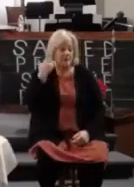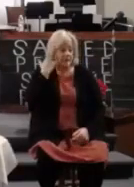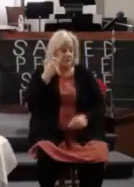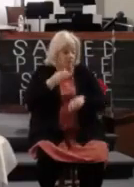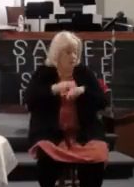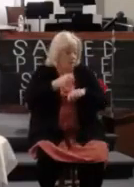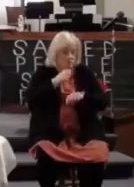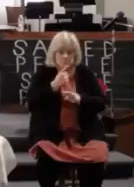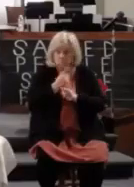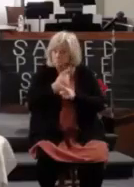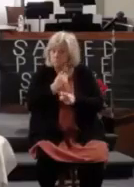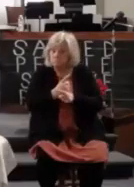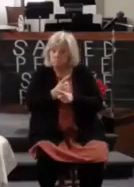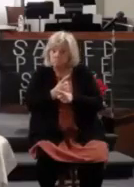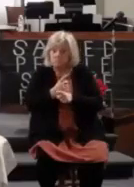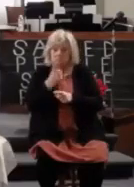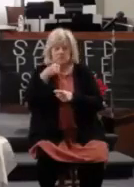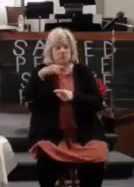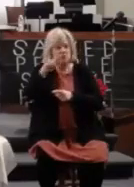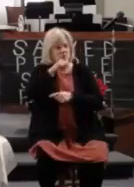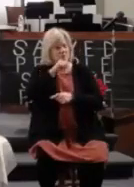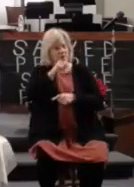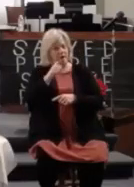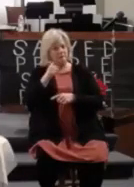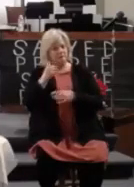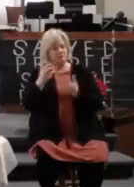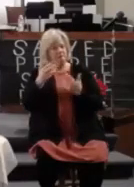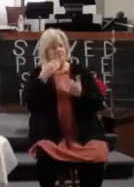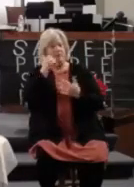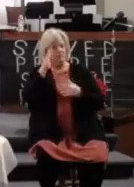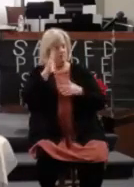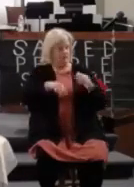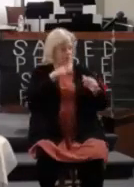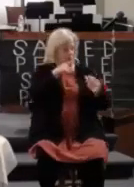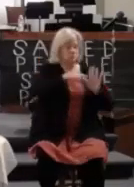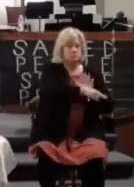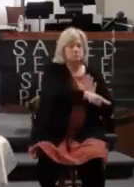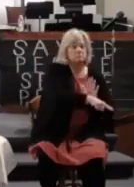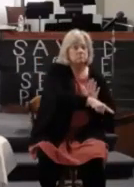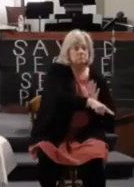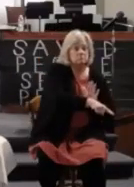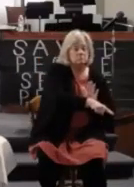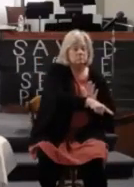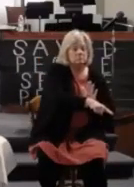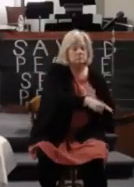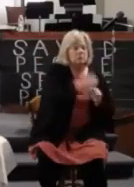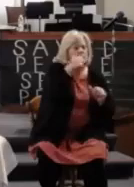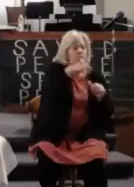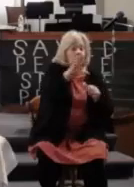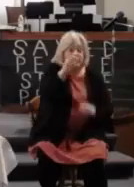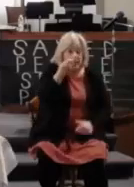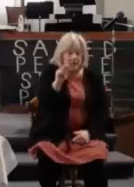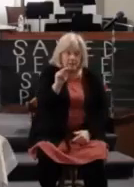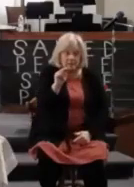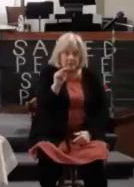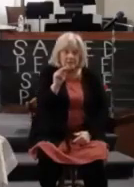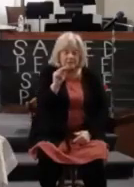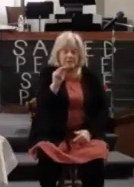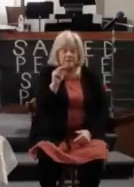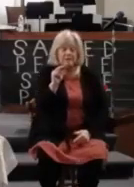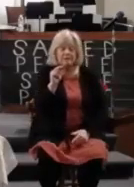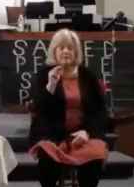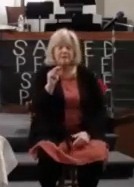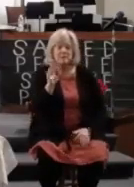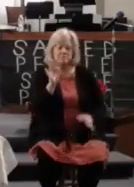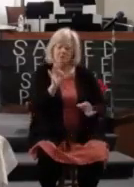right, then you are no better off than a murderer. Remember Cain?